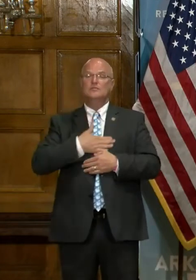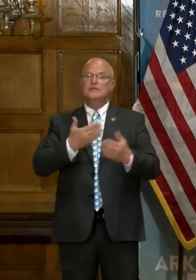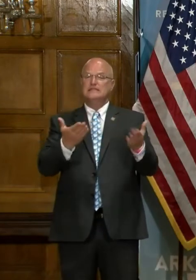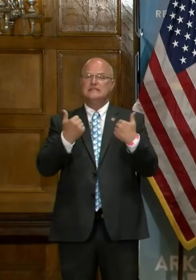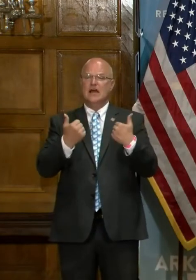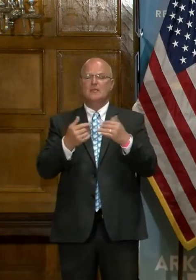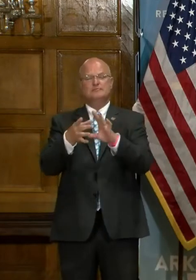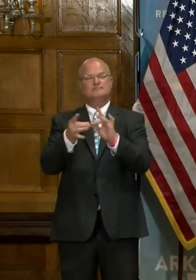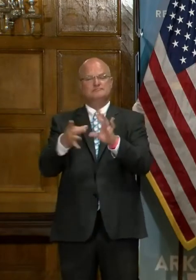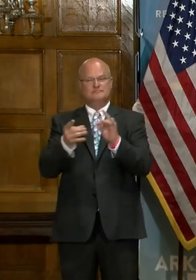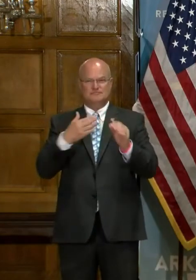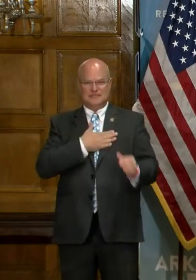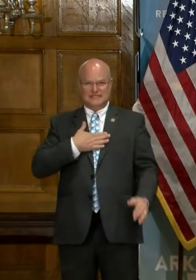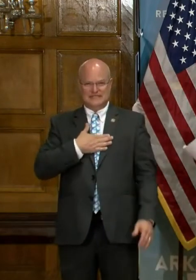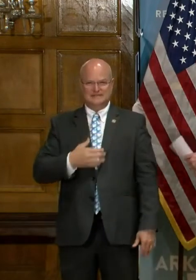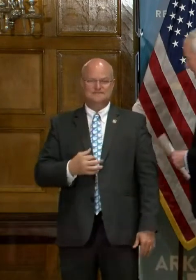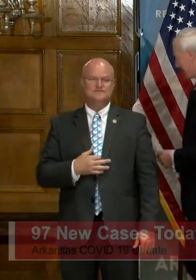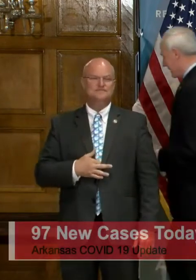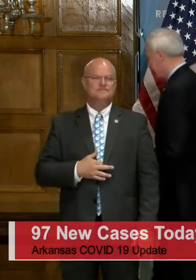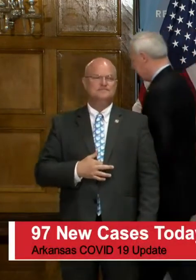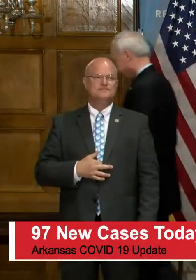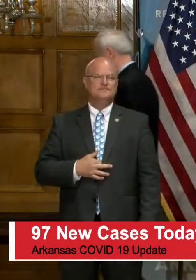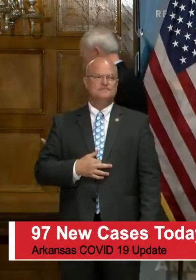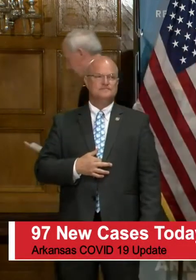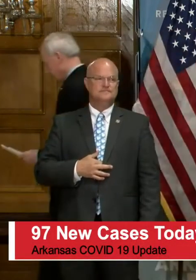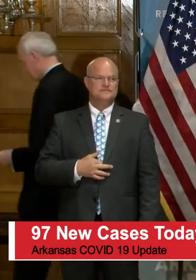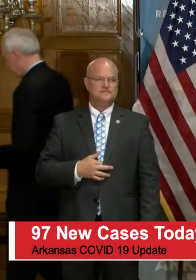and shed a few more comments on this.